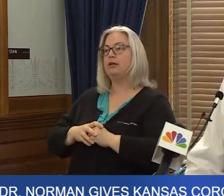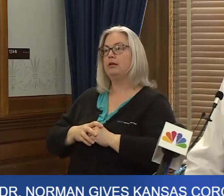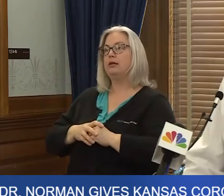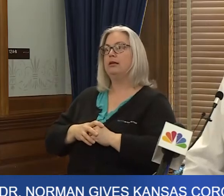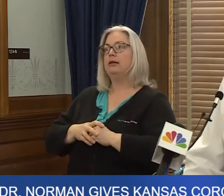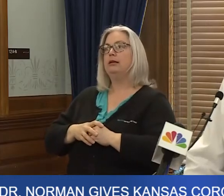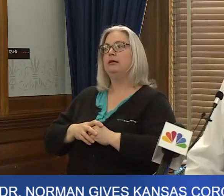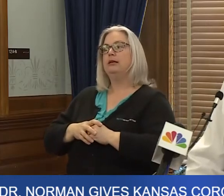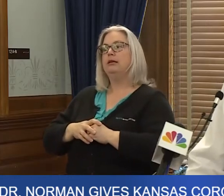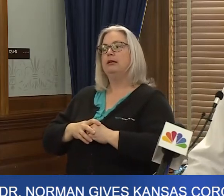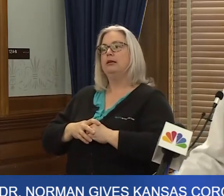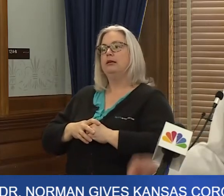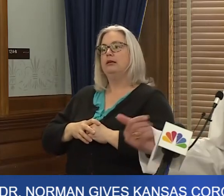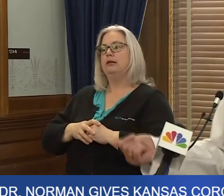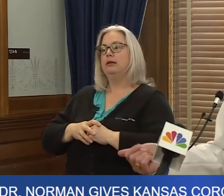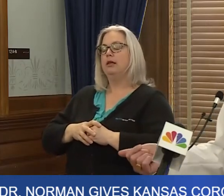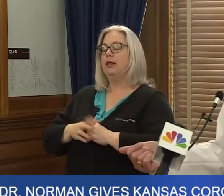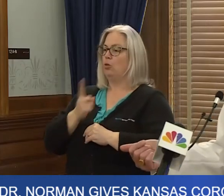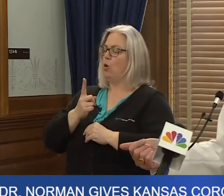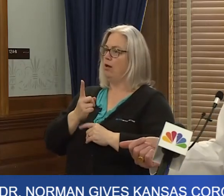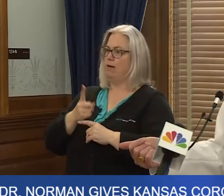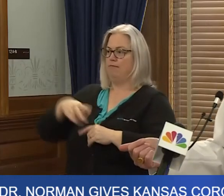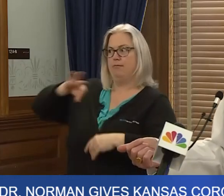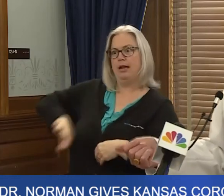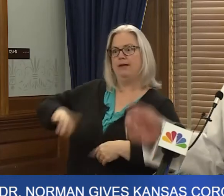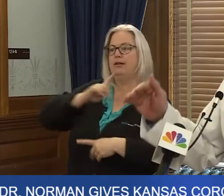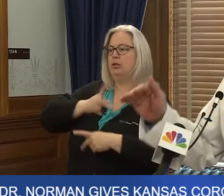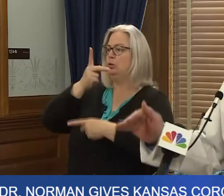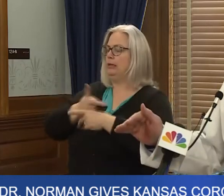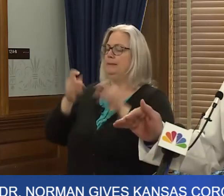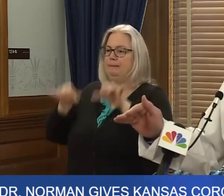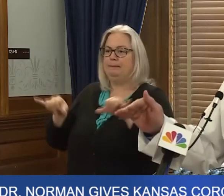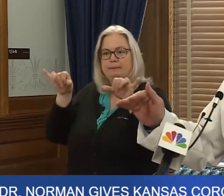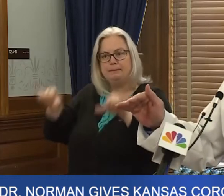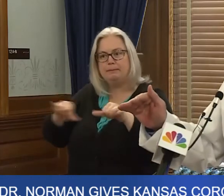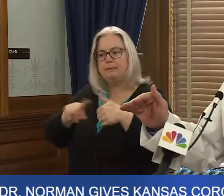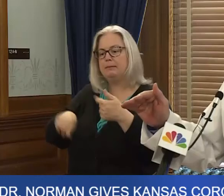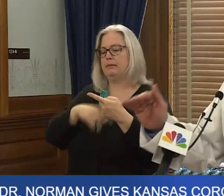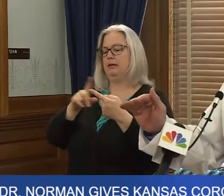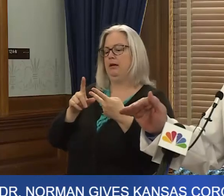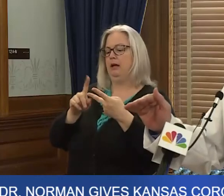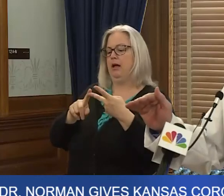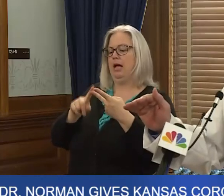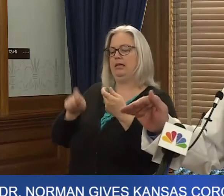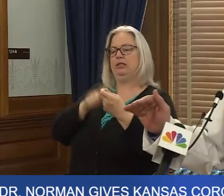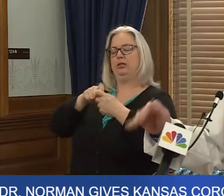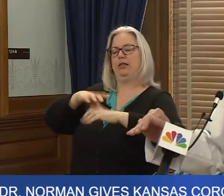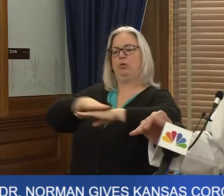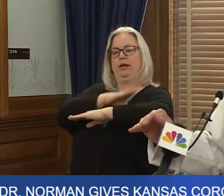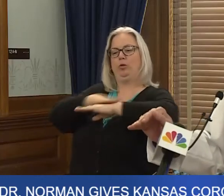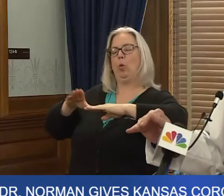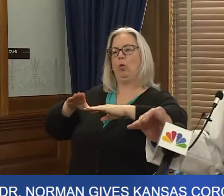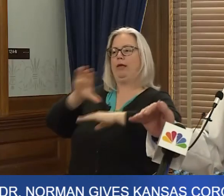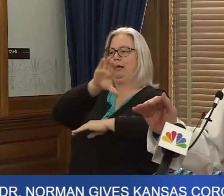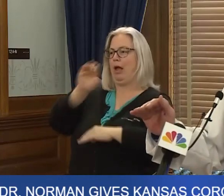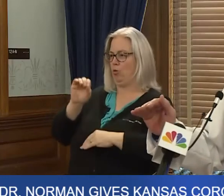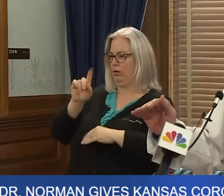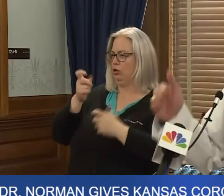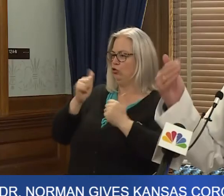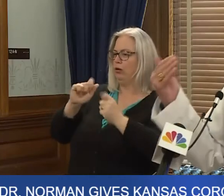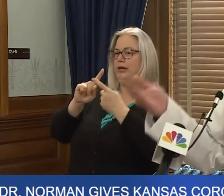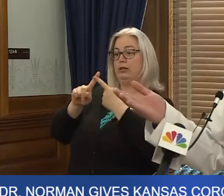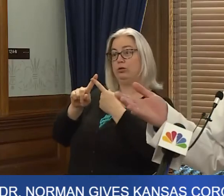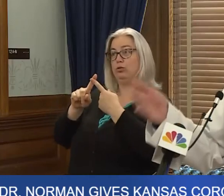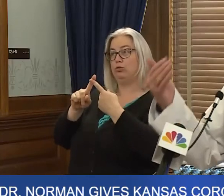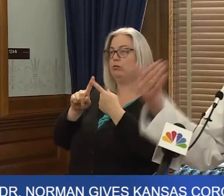think there's a benefit in, one, maintaining consistency and having a certain threshold that counties should try to